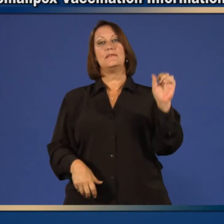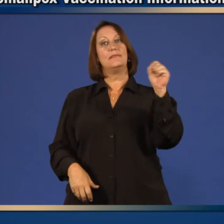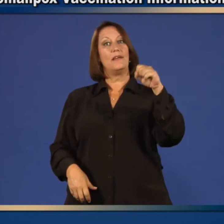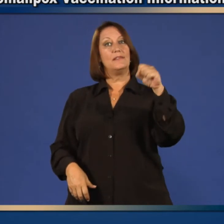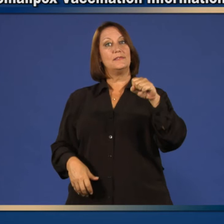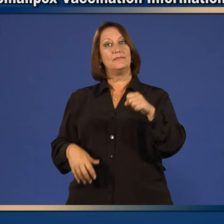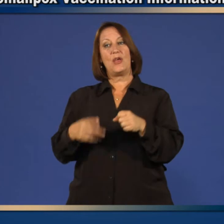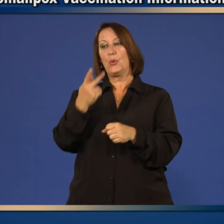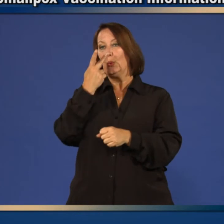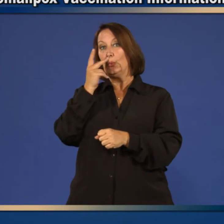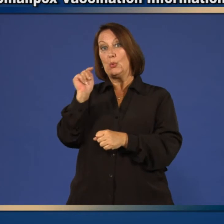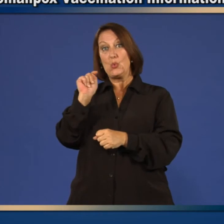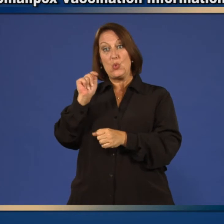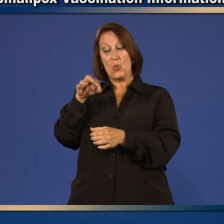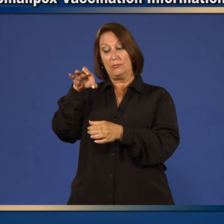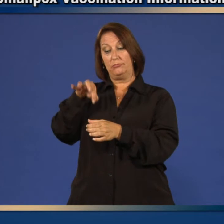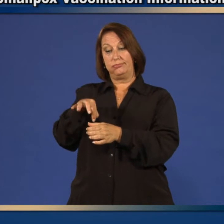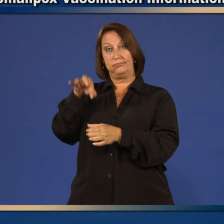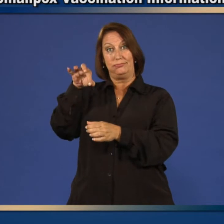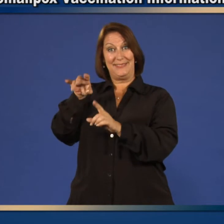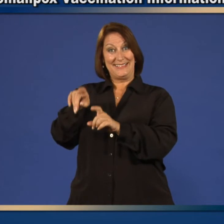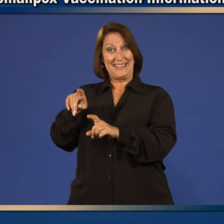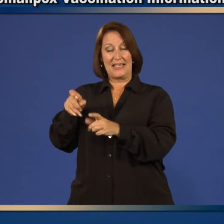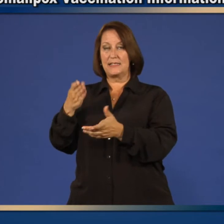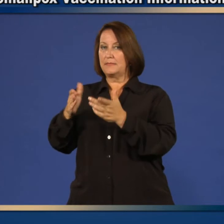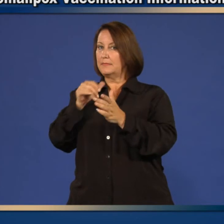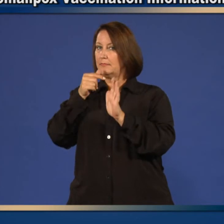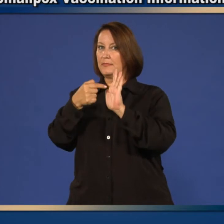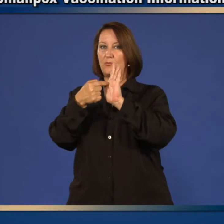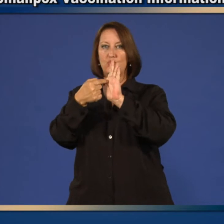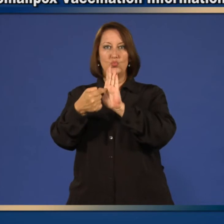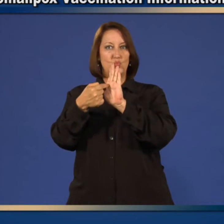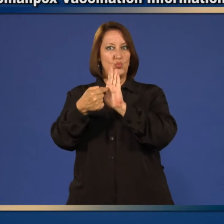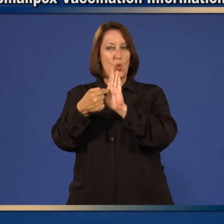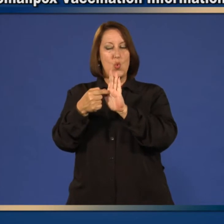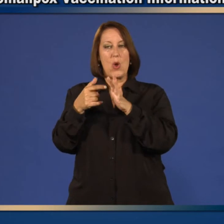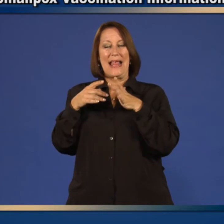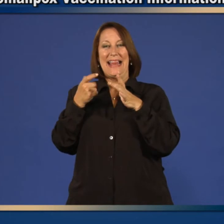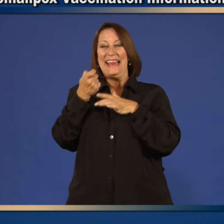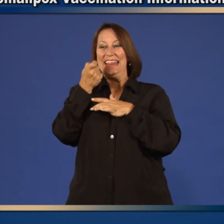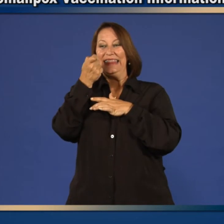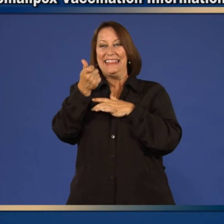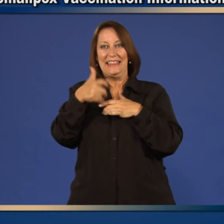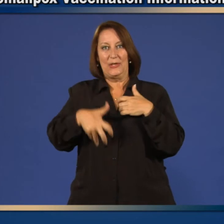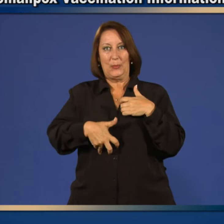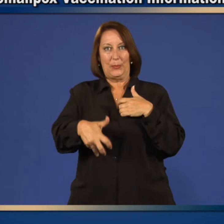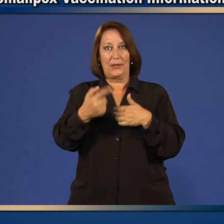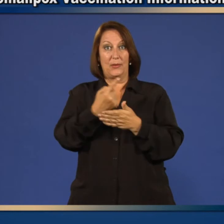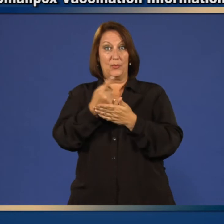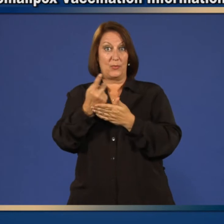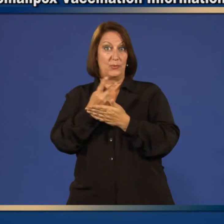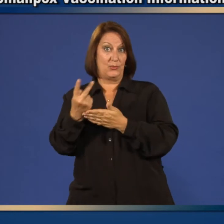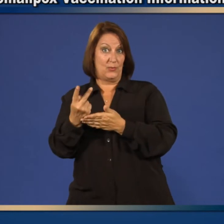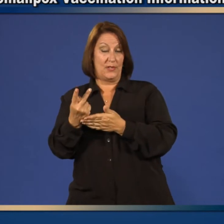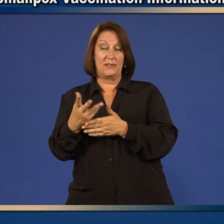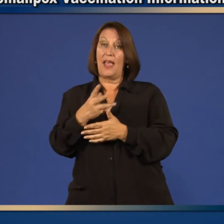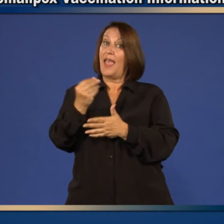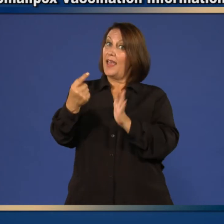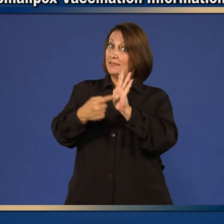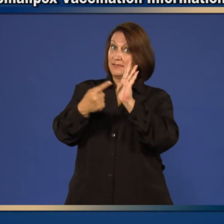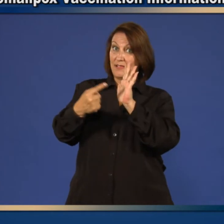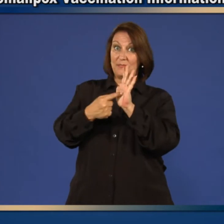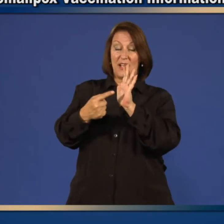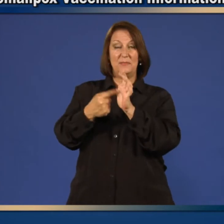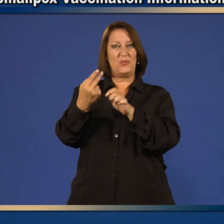Yes. A urine pregnancy test may not be able to detect a very early pregnancy.